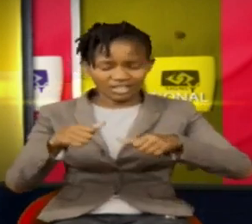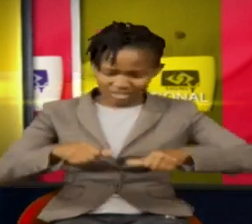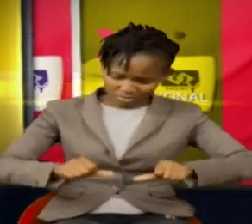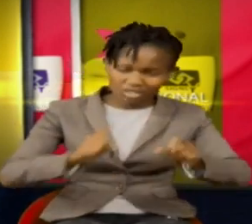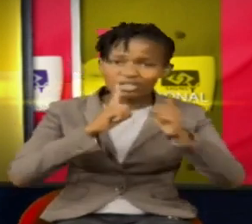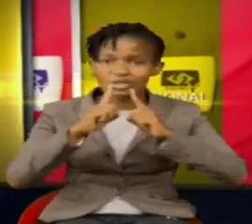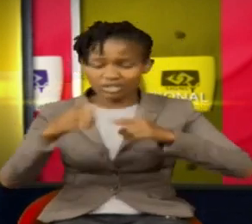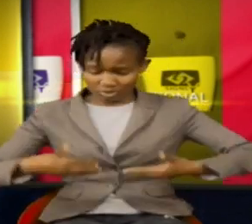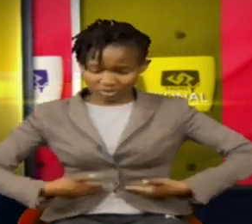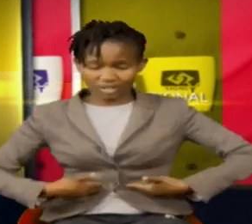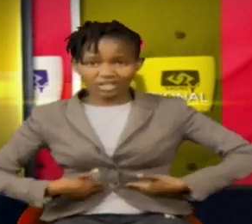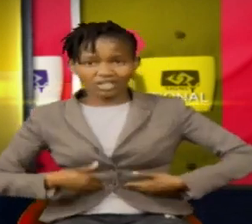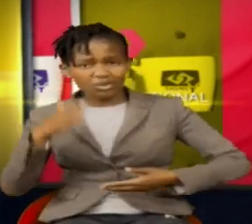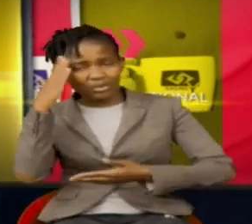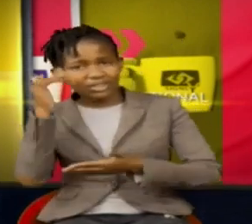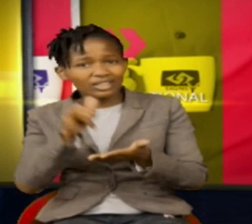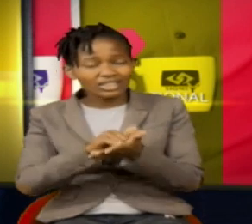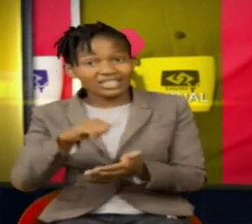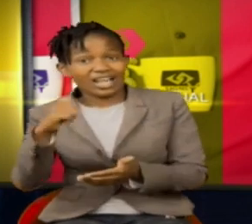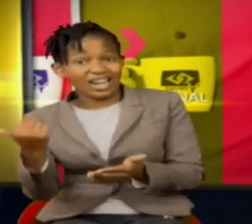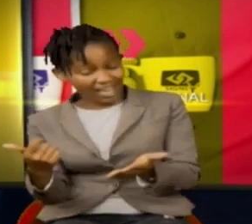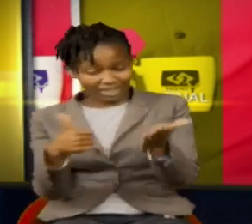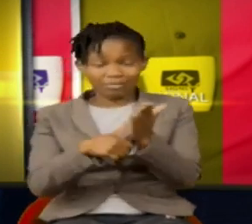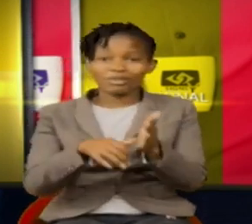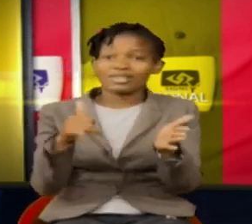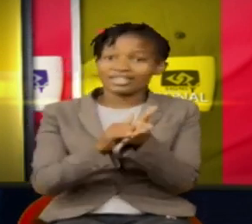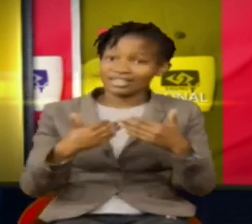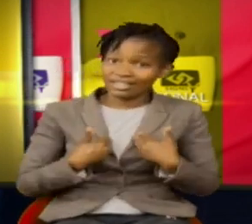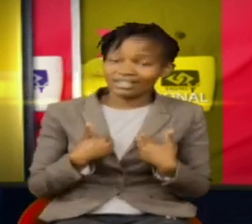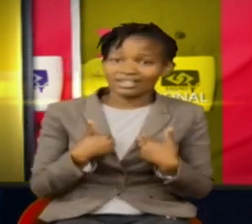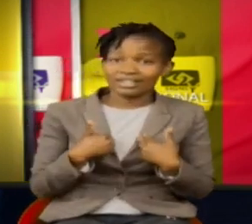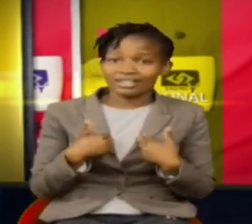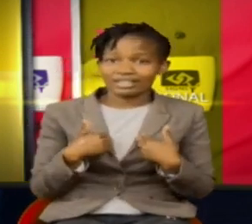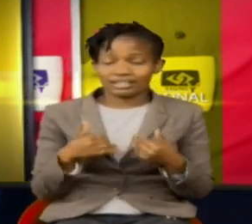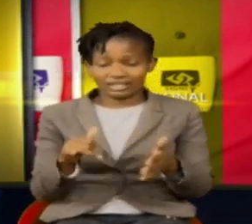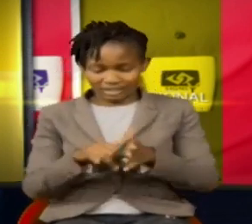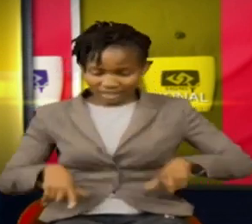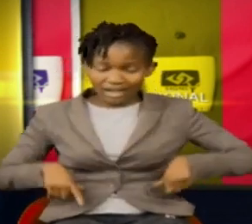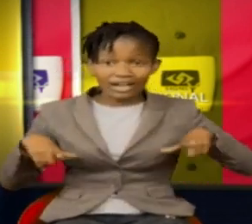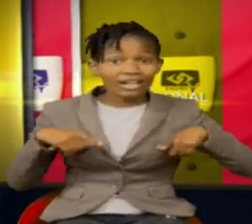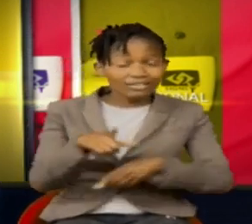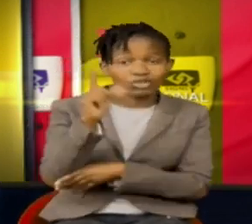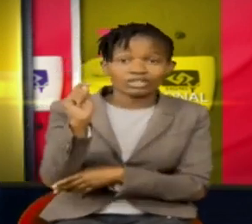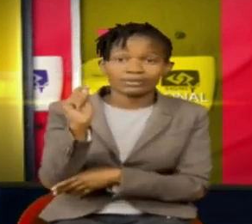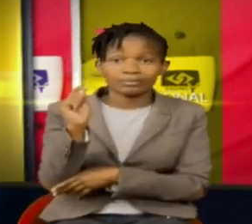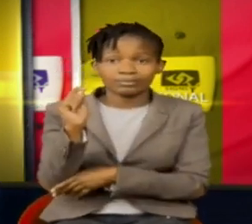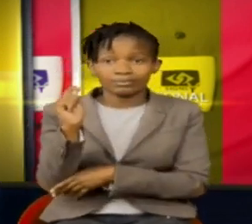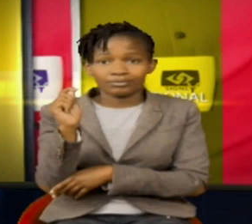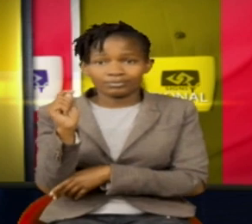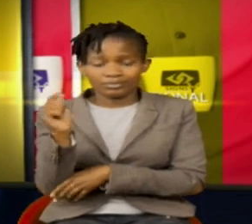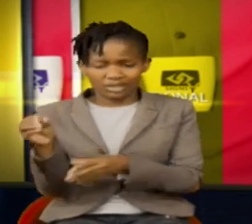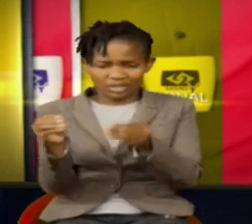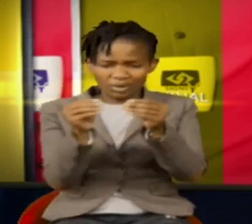talking to young people, we realized that, hey, there's another problem that they're facing. Yes. That has to do with lifestyle choices. And we came across